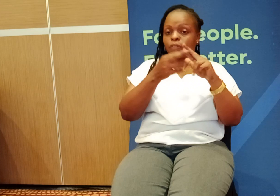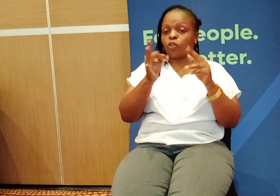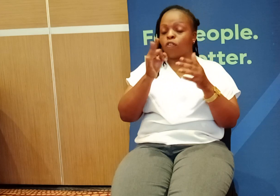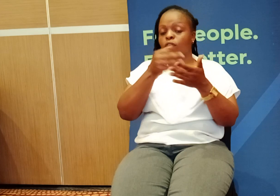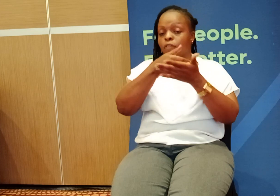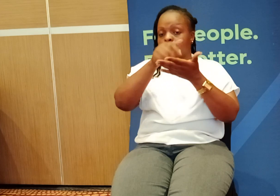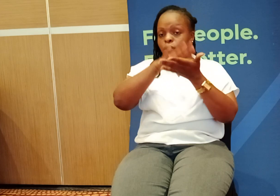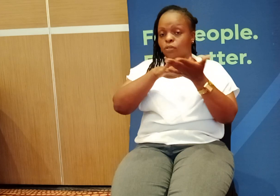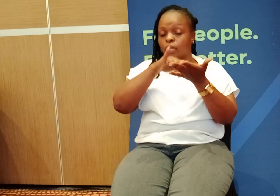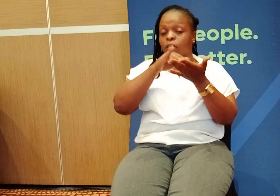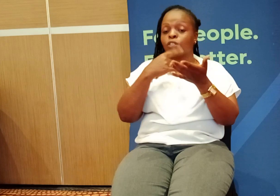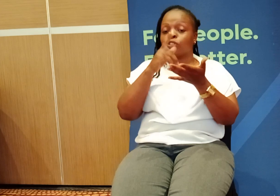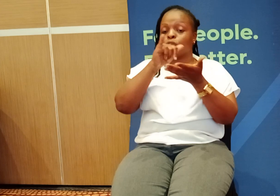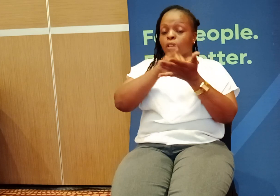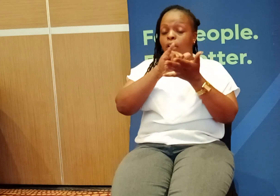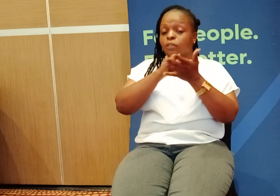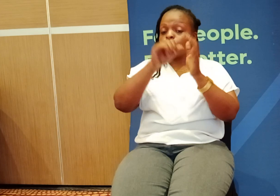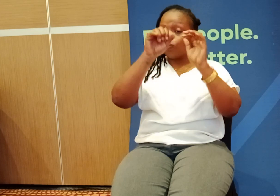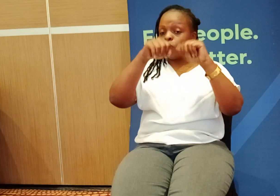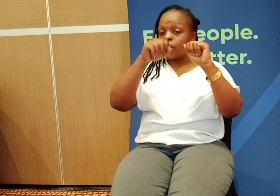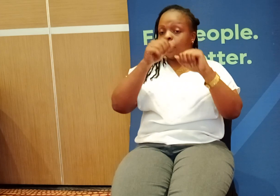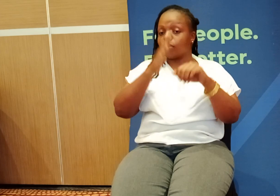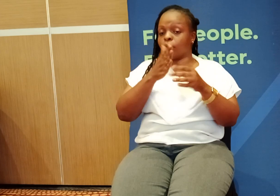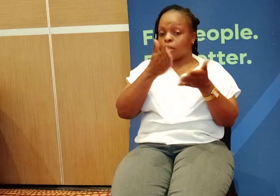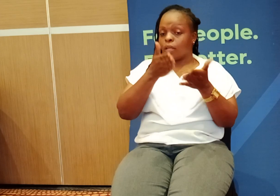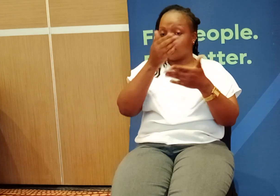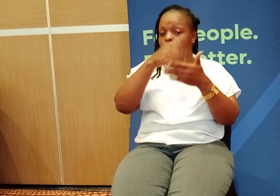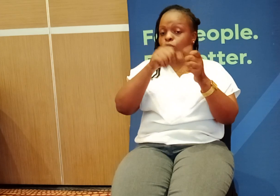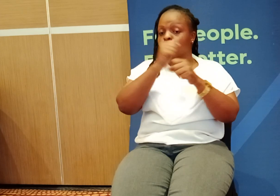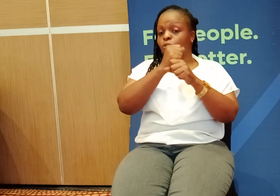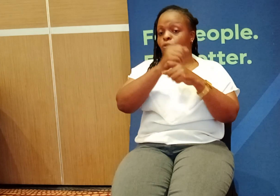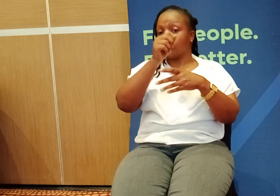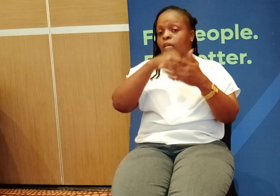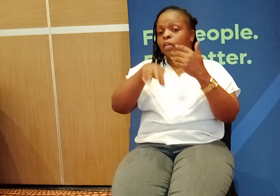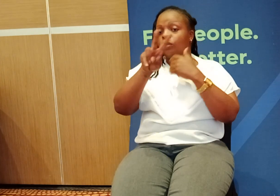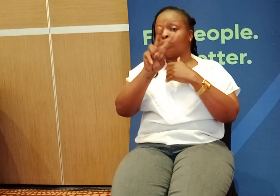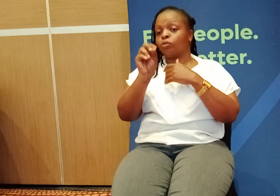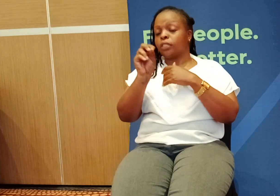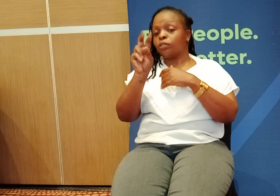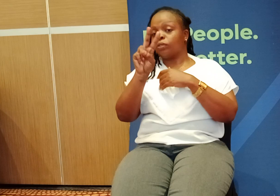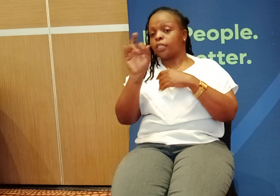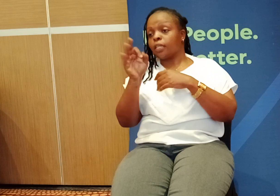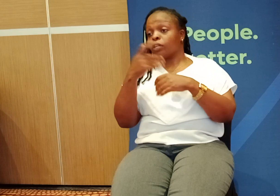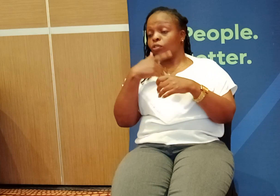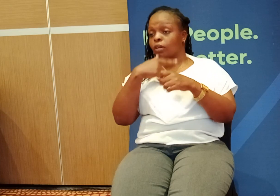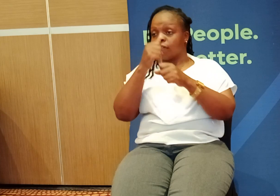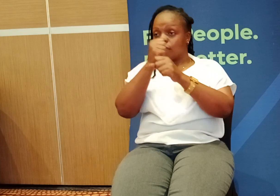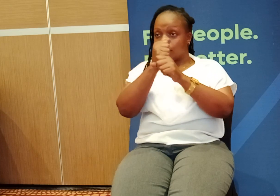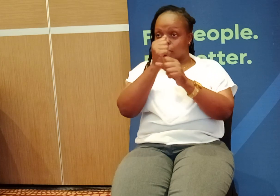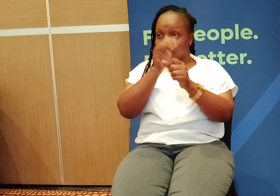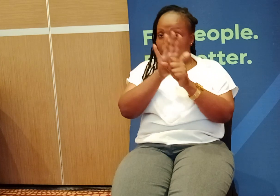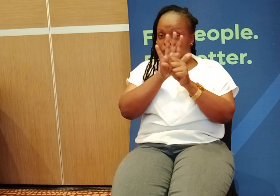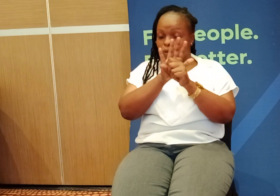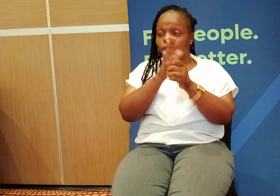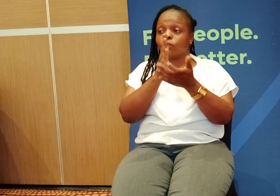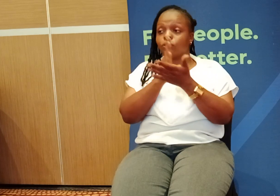that we will be in space to do in 2023. I know you've done a lot already and closed some agents and setups.